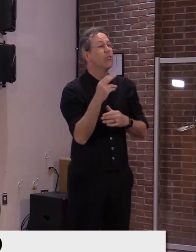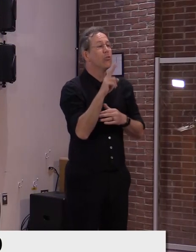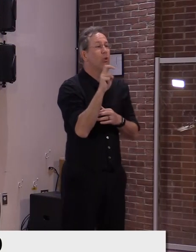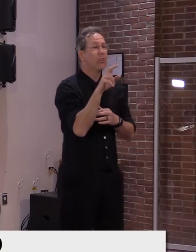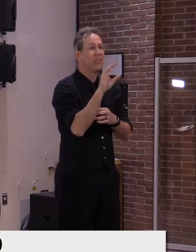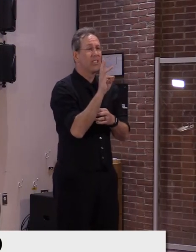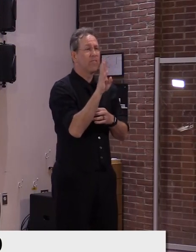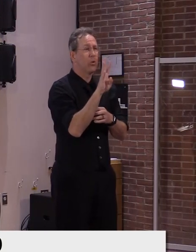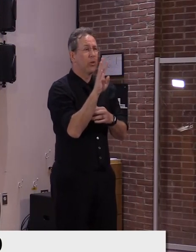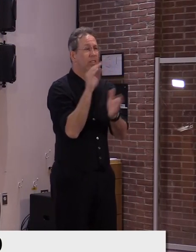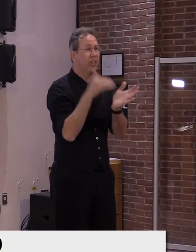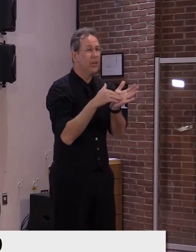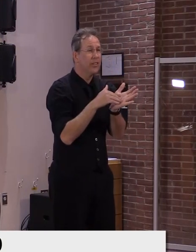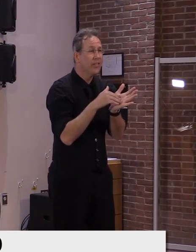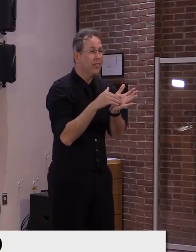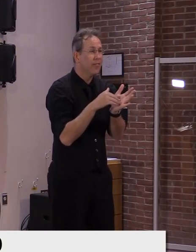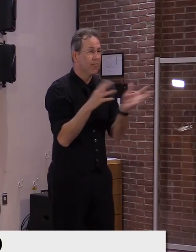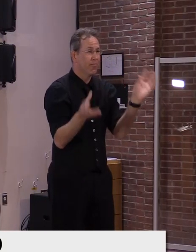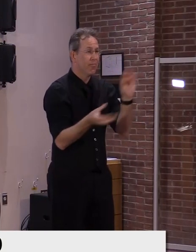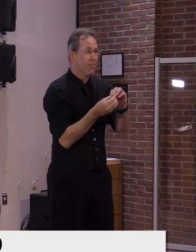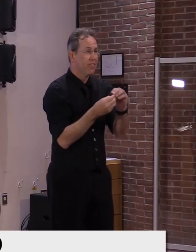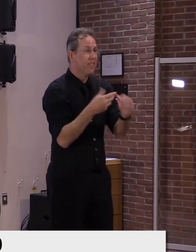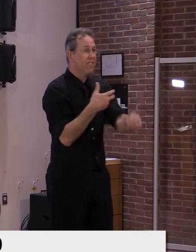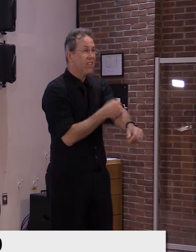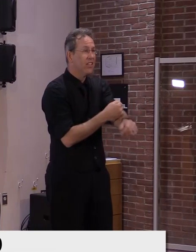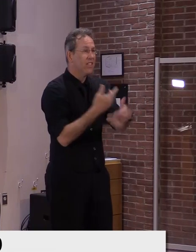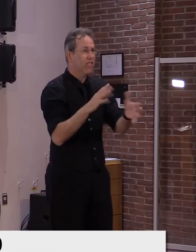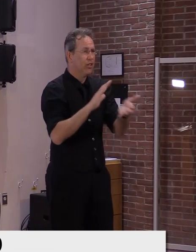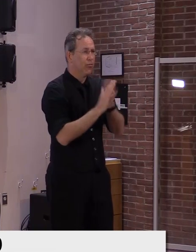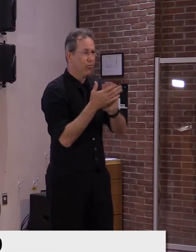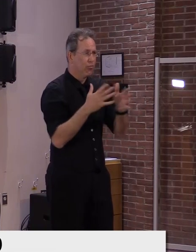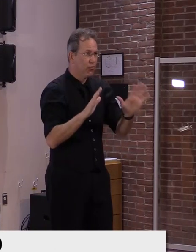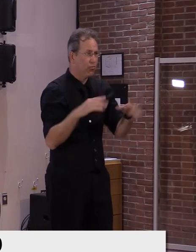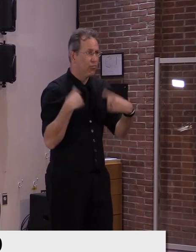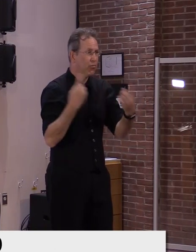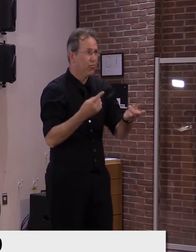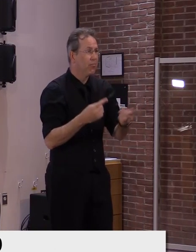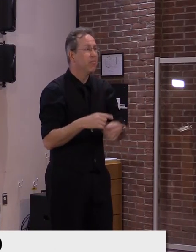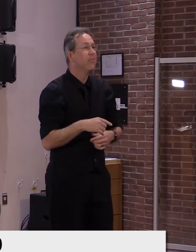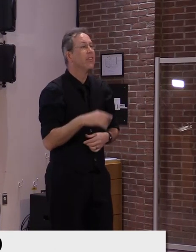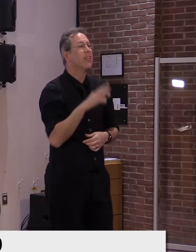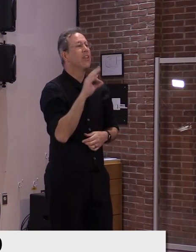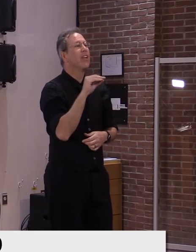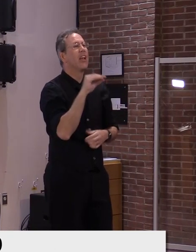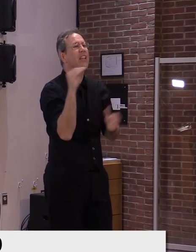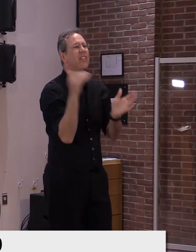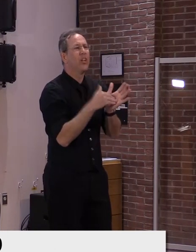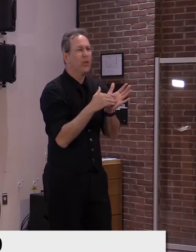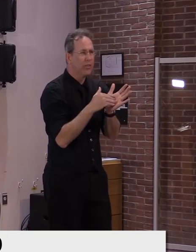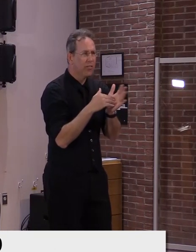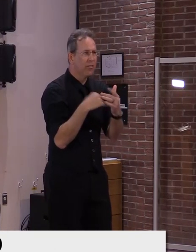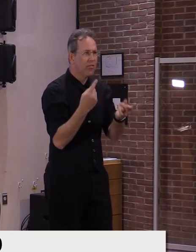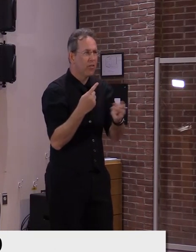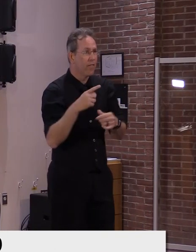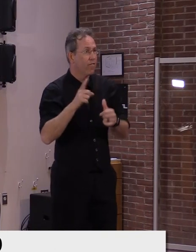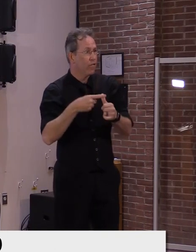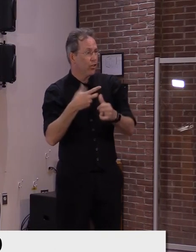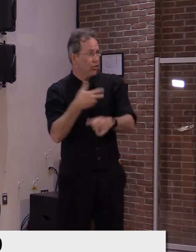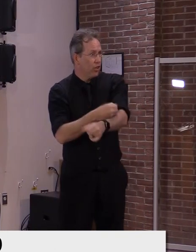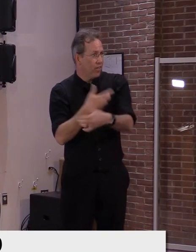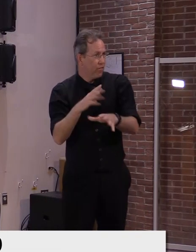264,300 people have been vaccinated against COVID-19. 90,100 have received their first dose of vaccine,